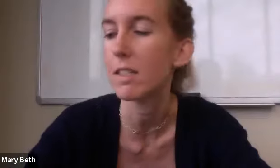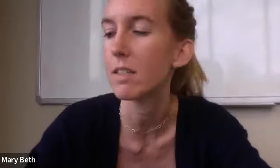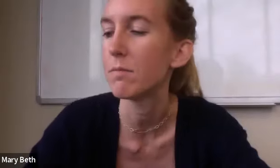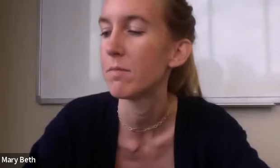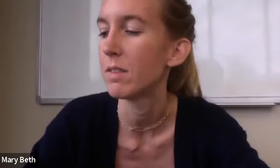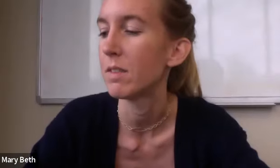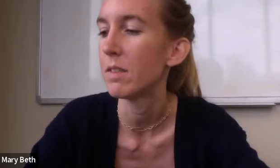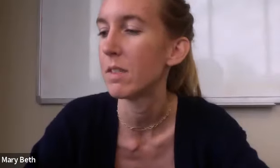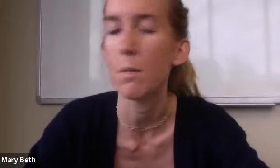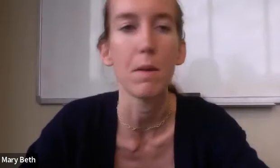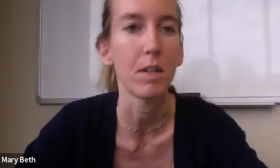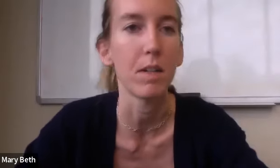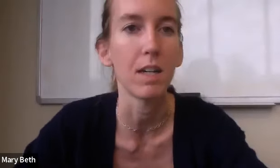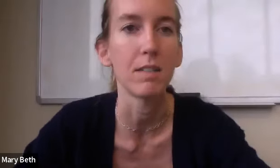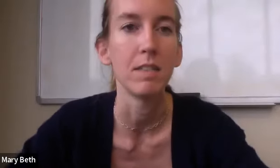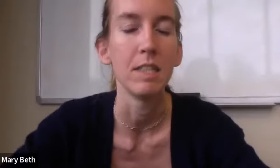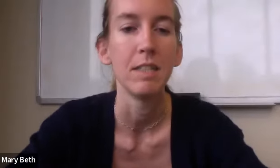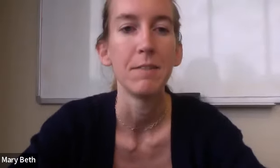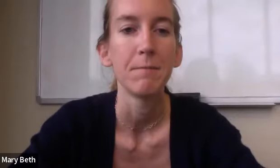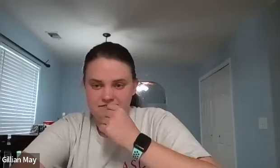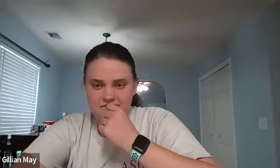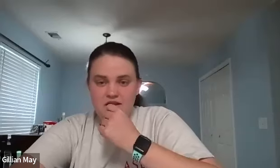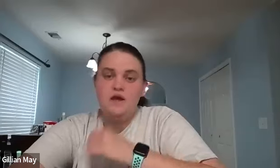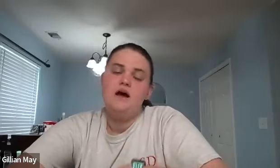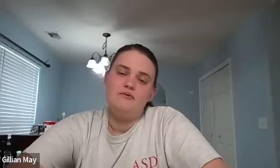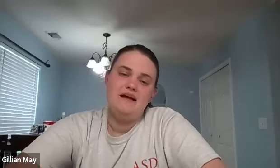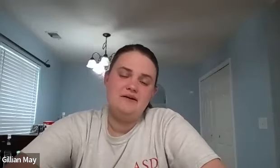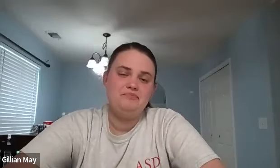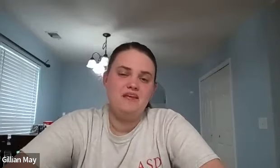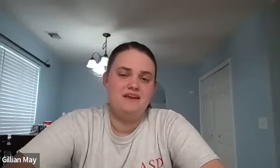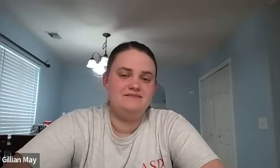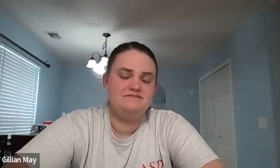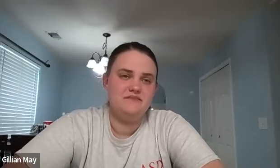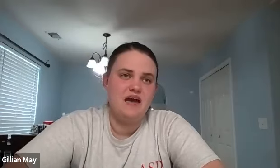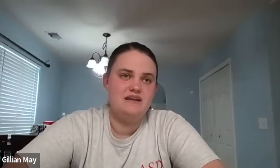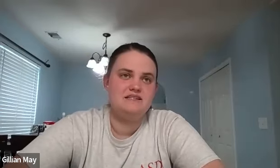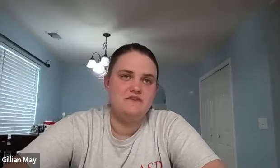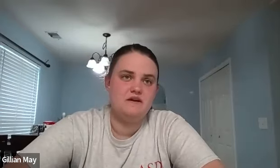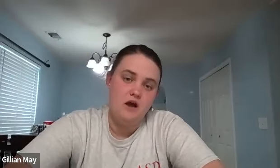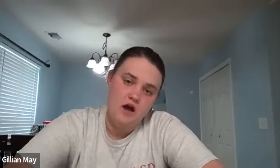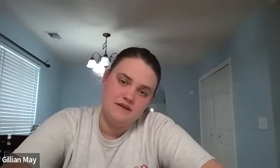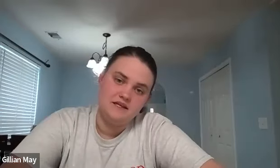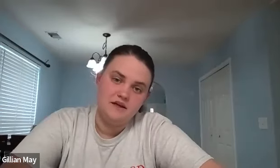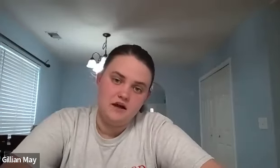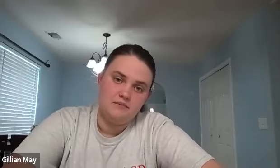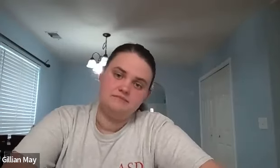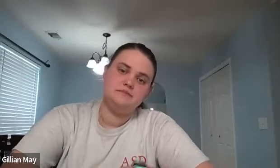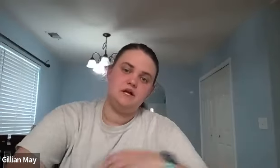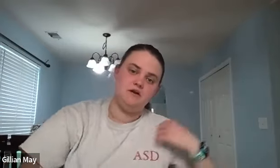to tell me about that. Mhm. Well, and that is a very common